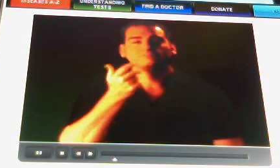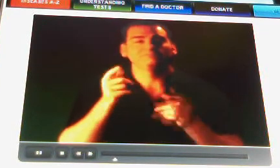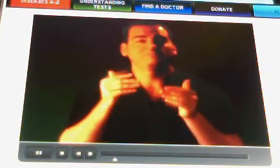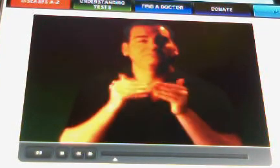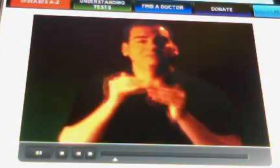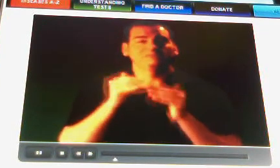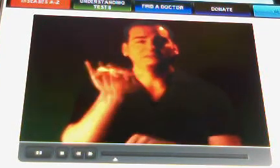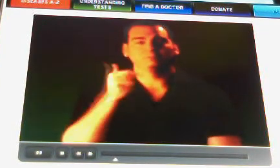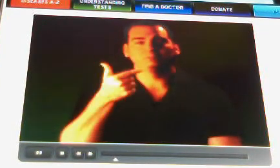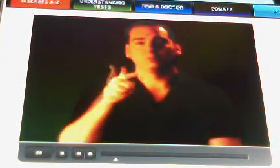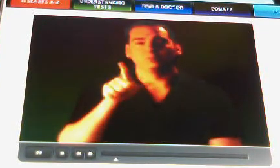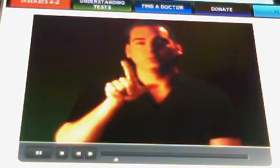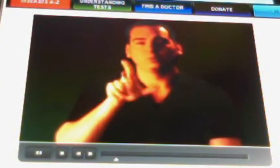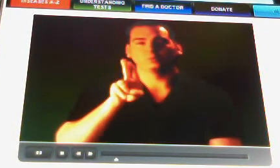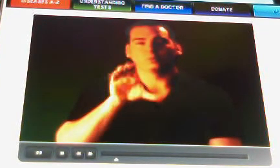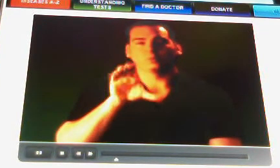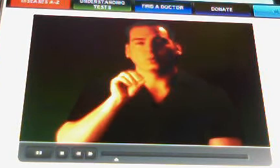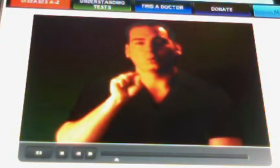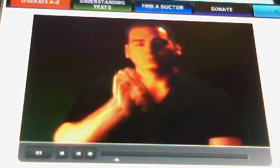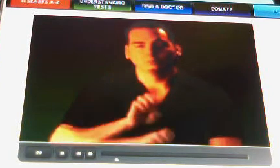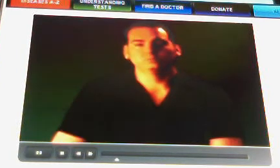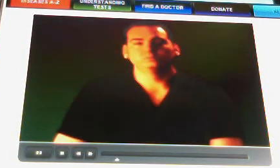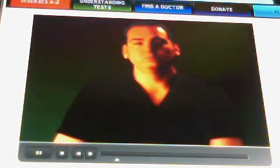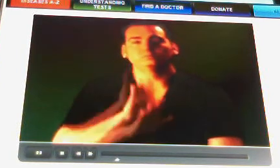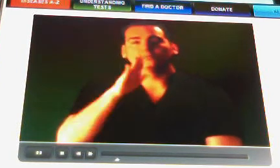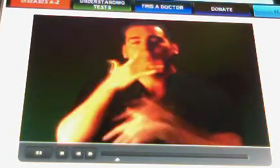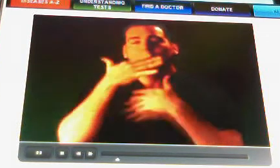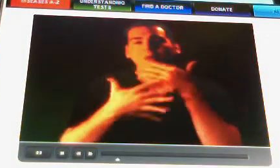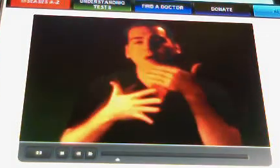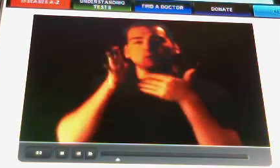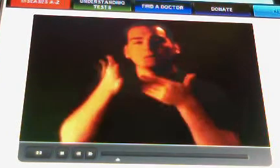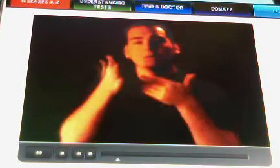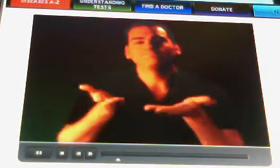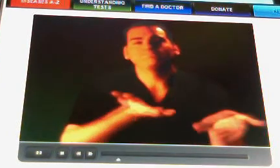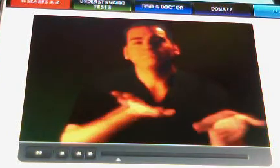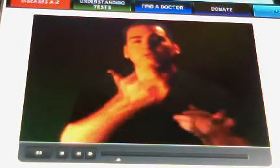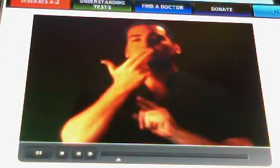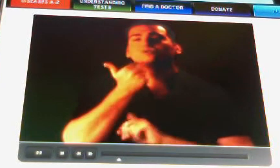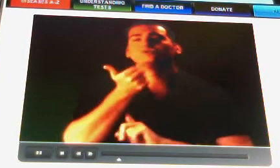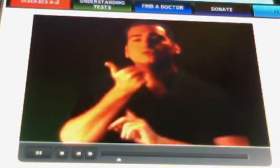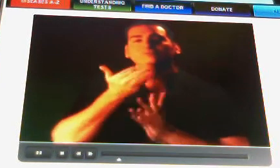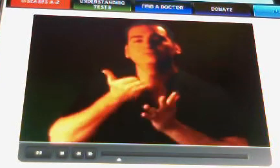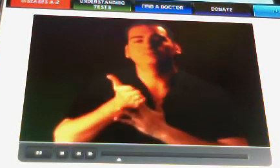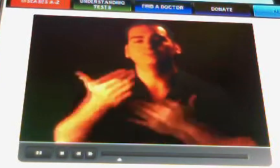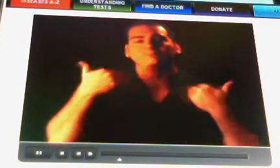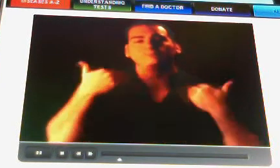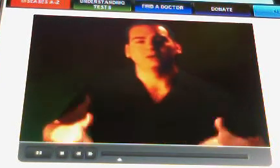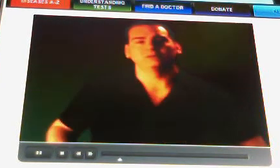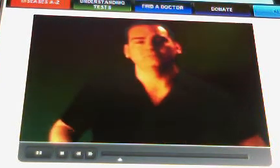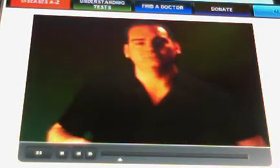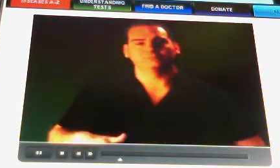When you eat, your digestive system breaks the food down into sugar, glucose,